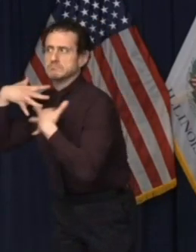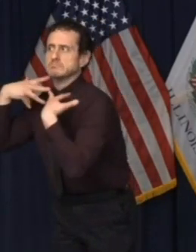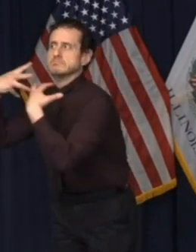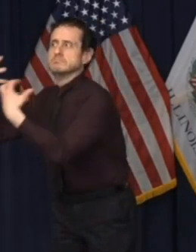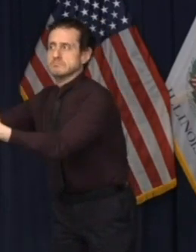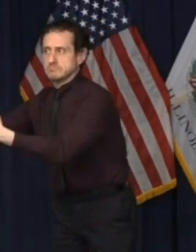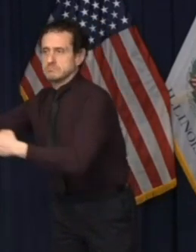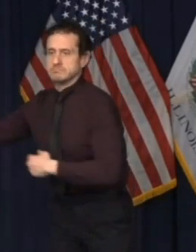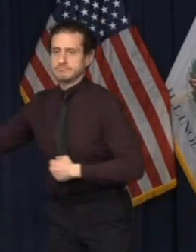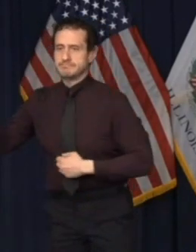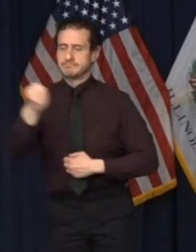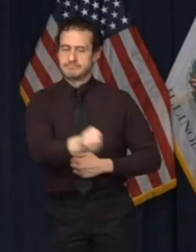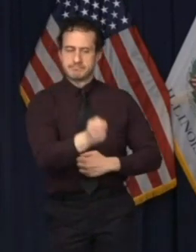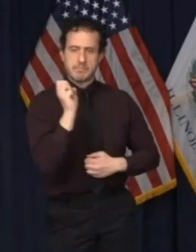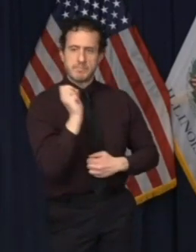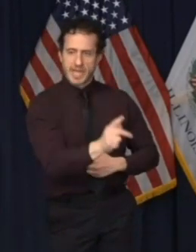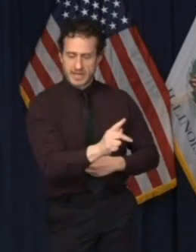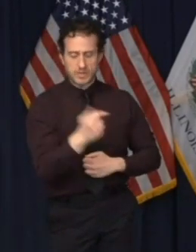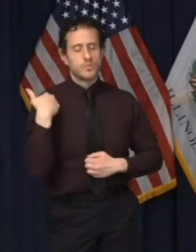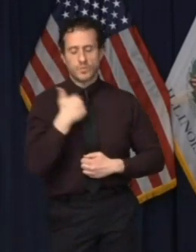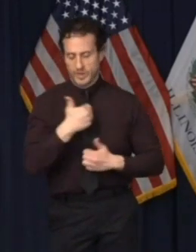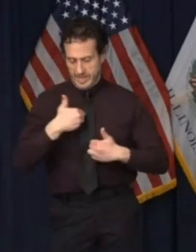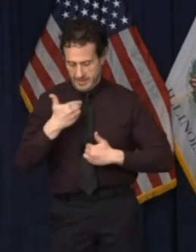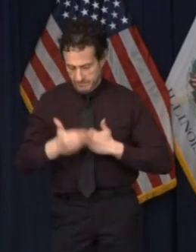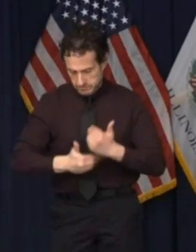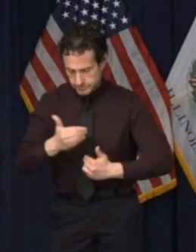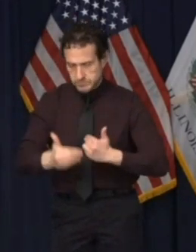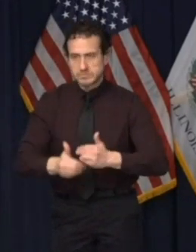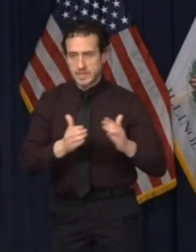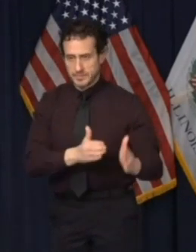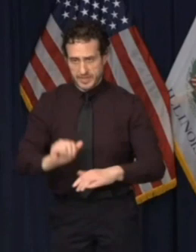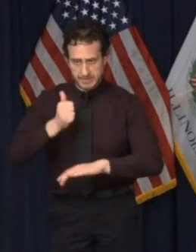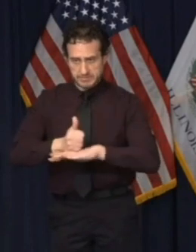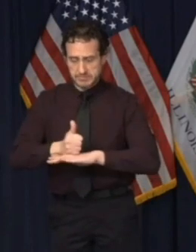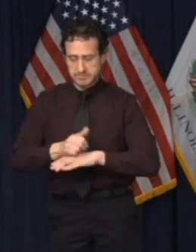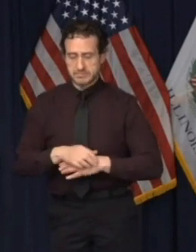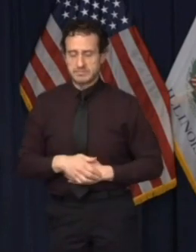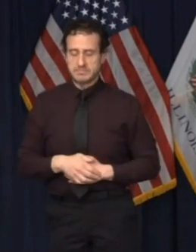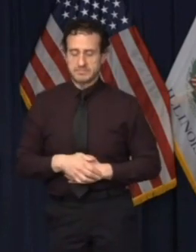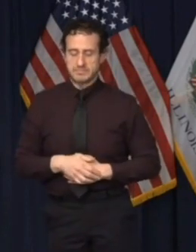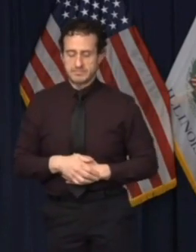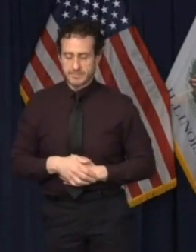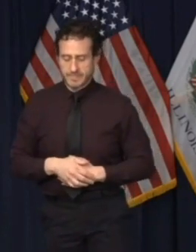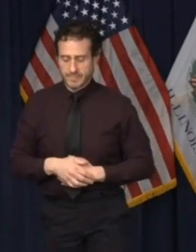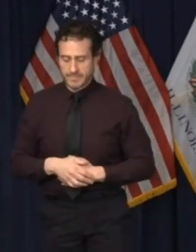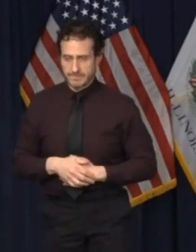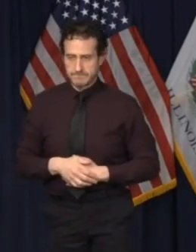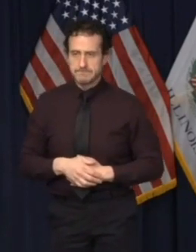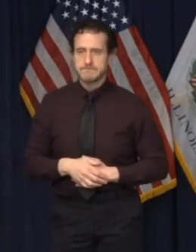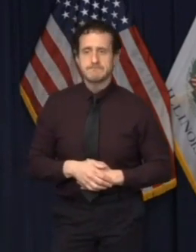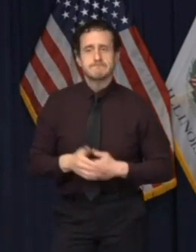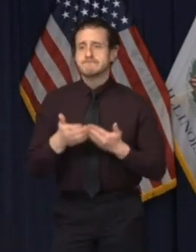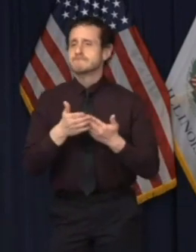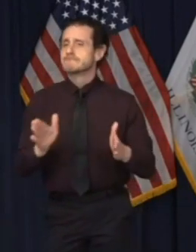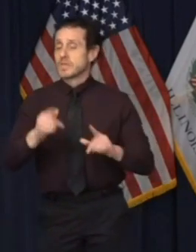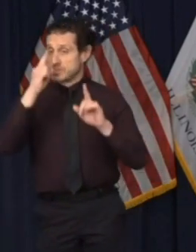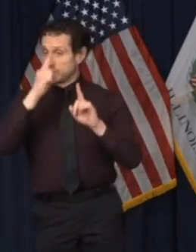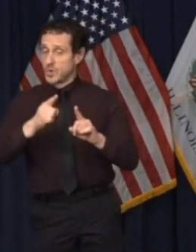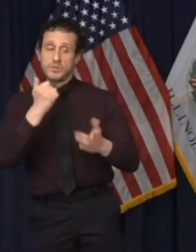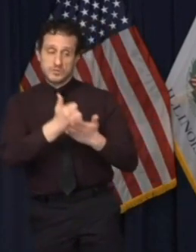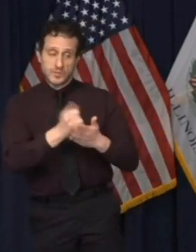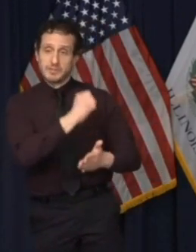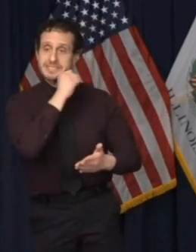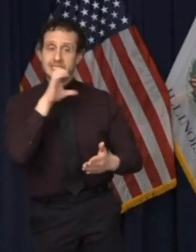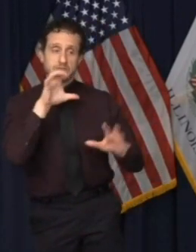care facilities. So this plan is to help overall our vulnerable populations, which we knew would be at